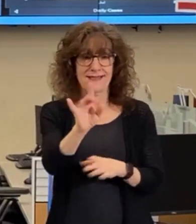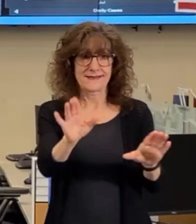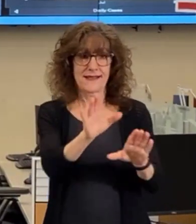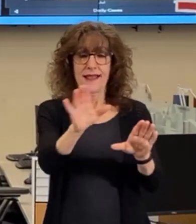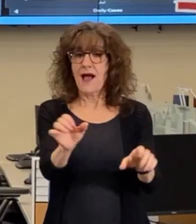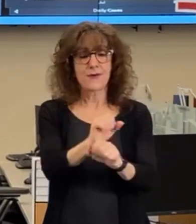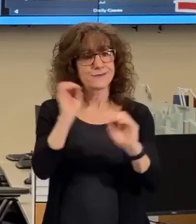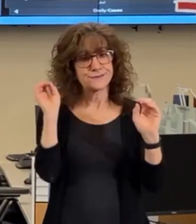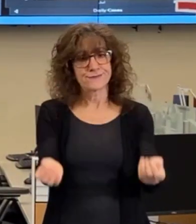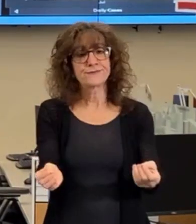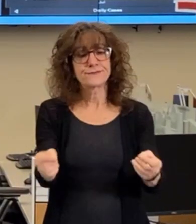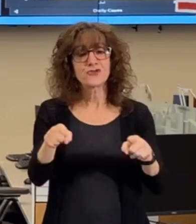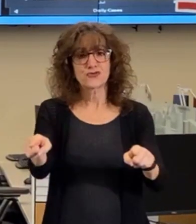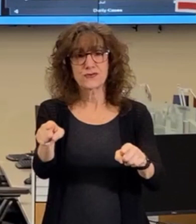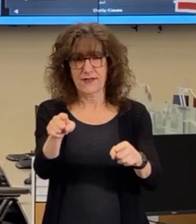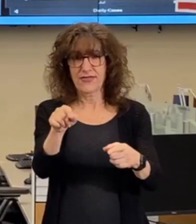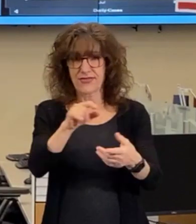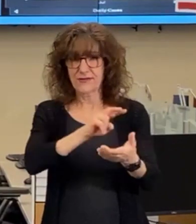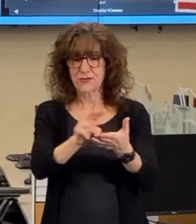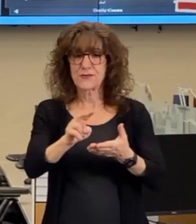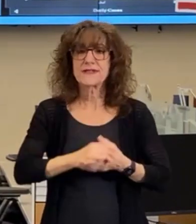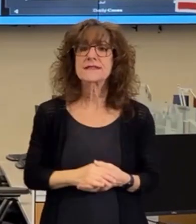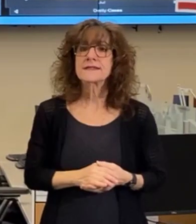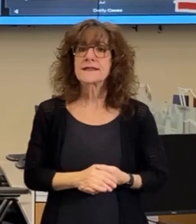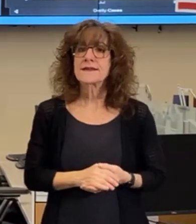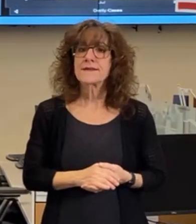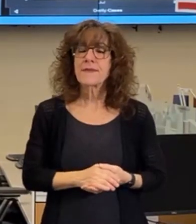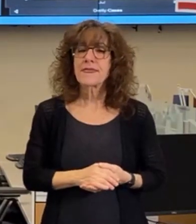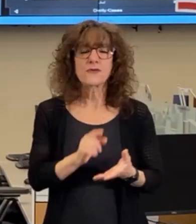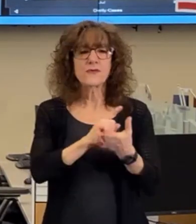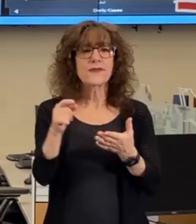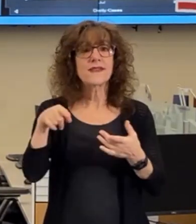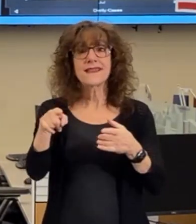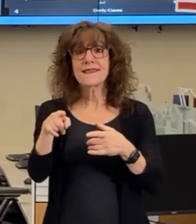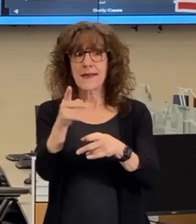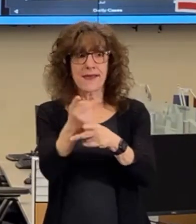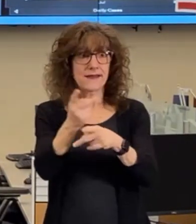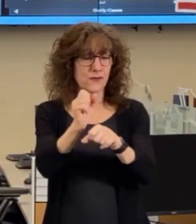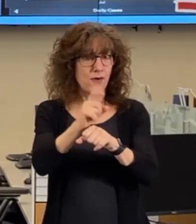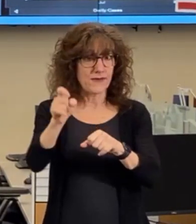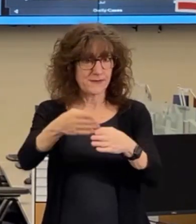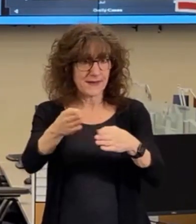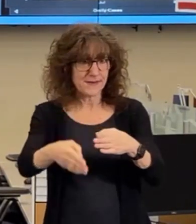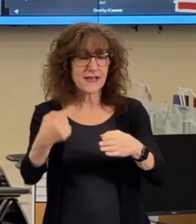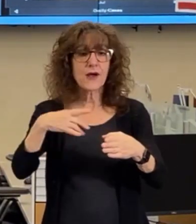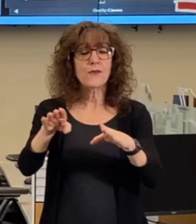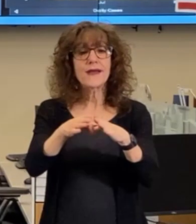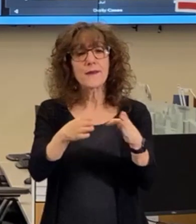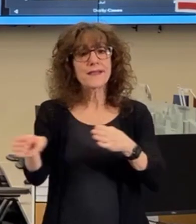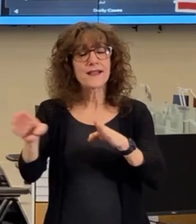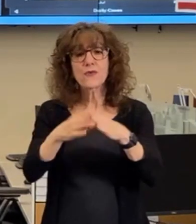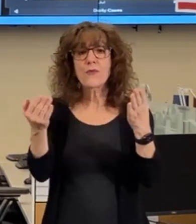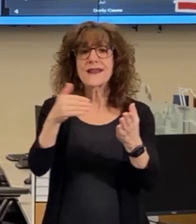appointments will be scheduled there during that time. Some maintenance work on the building must be completed, but we plan to reopen the clinic